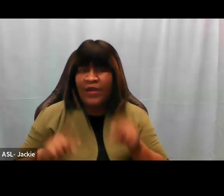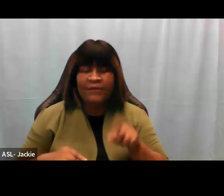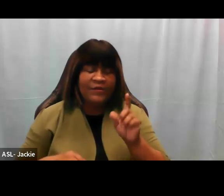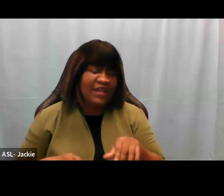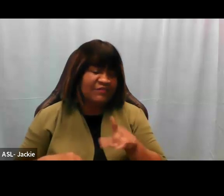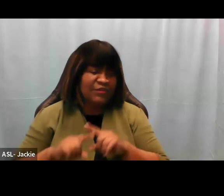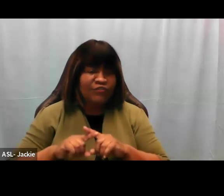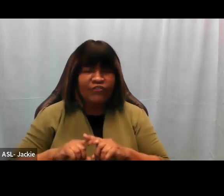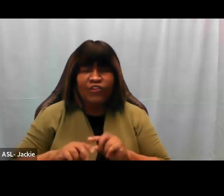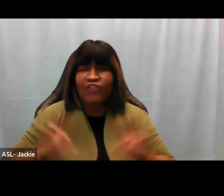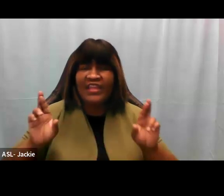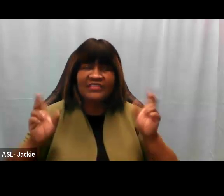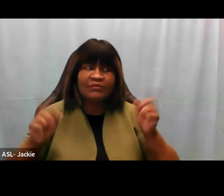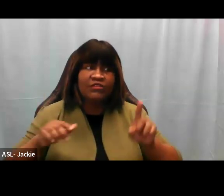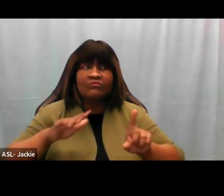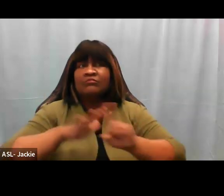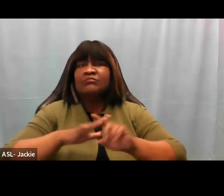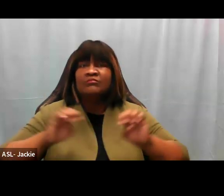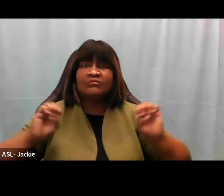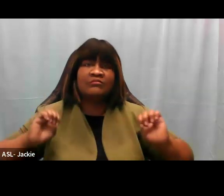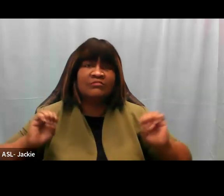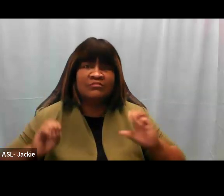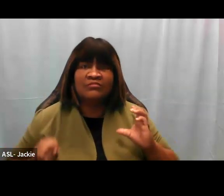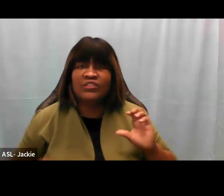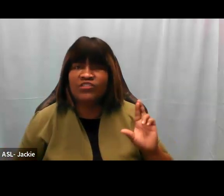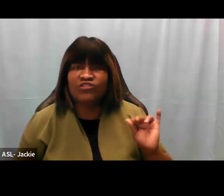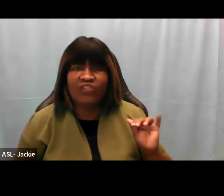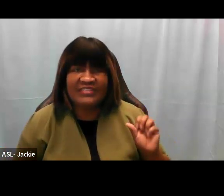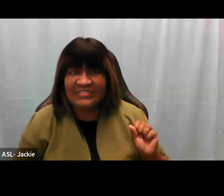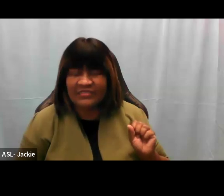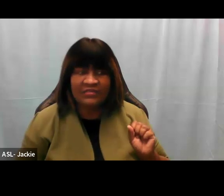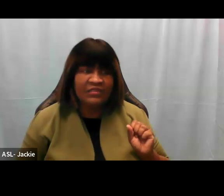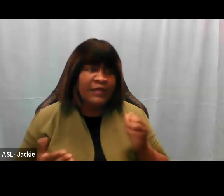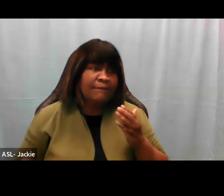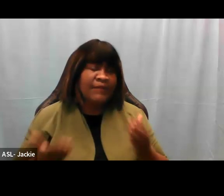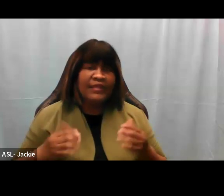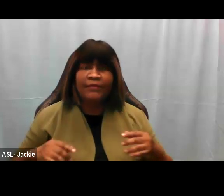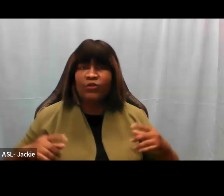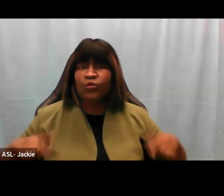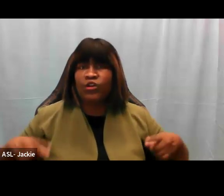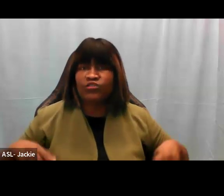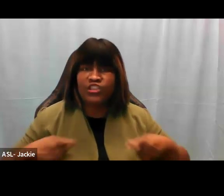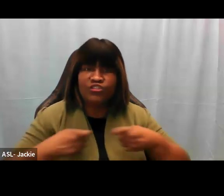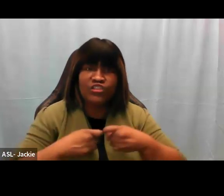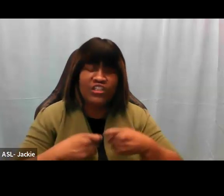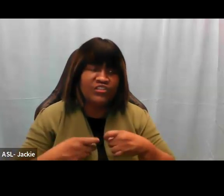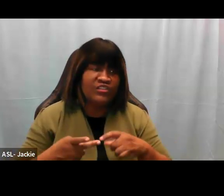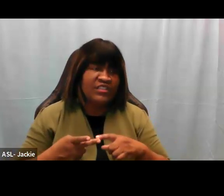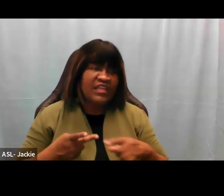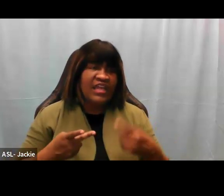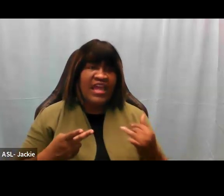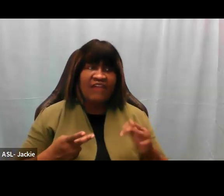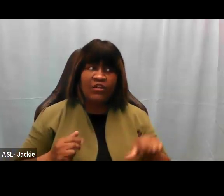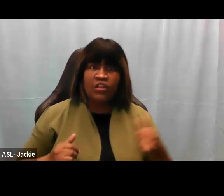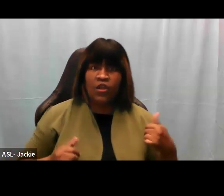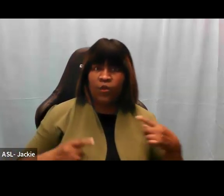ready. And it's, from taking wheelchair chargers, having backup wheelchairs,